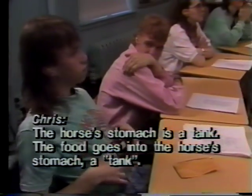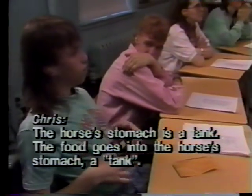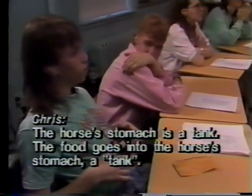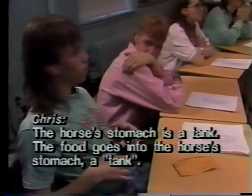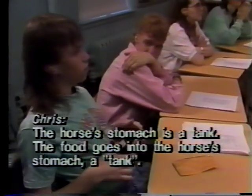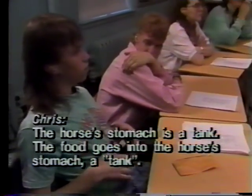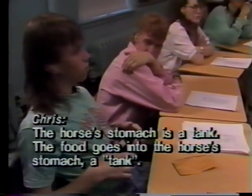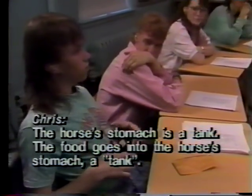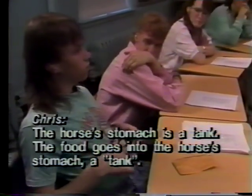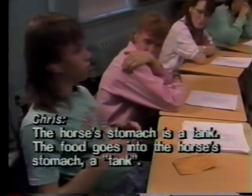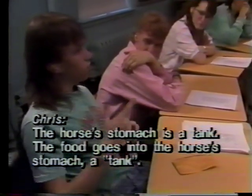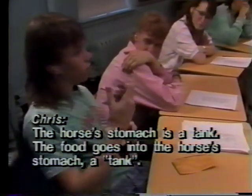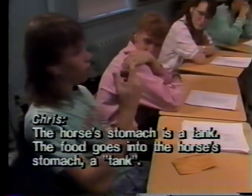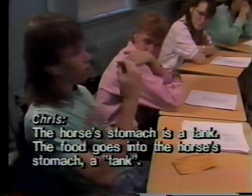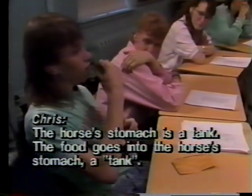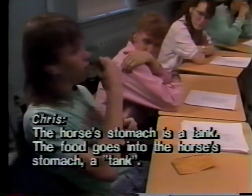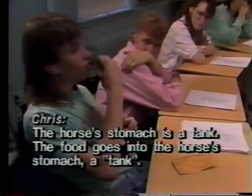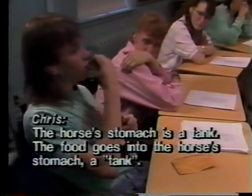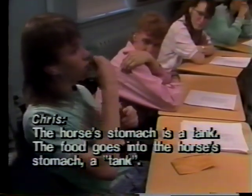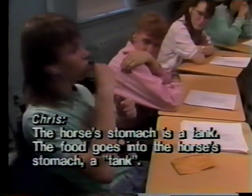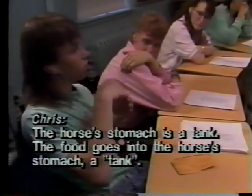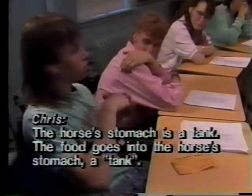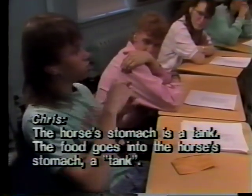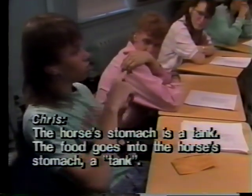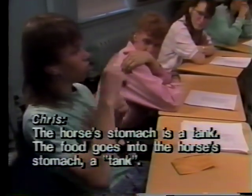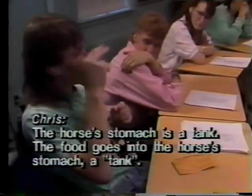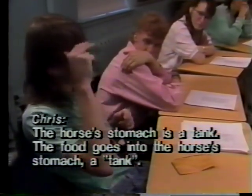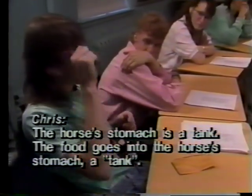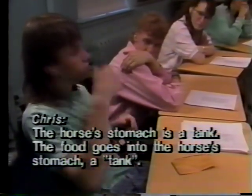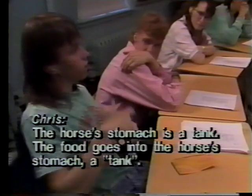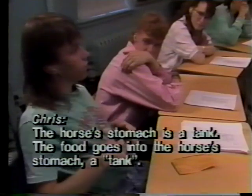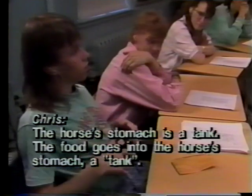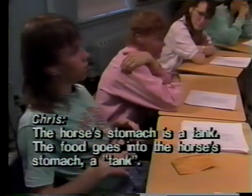Again, say that. Eat bone into one gummy.